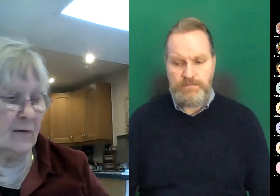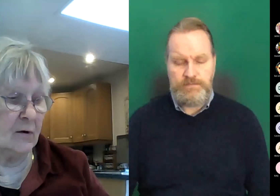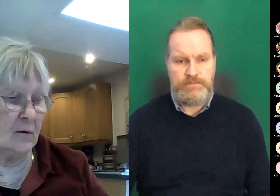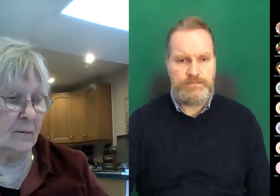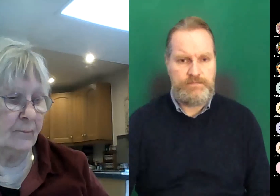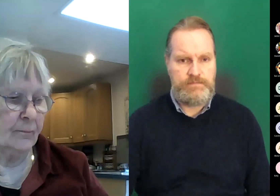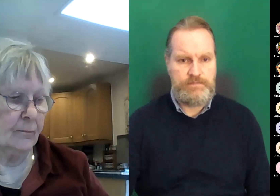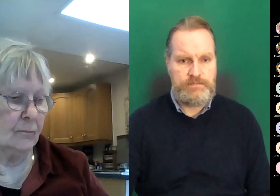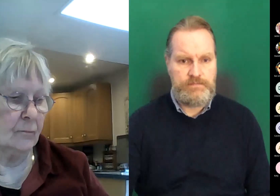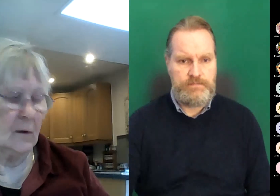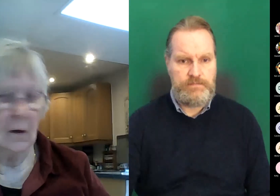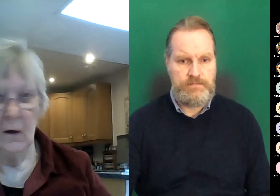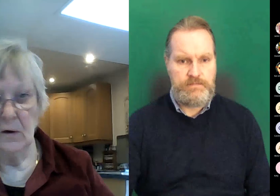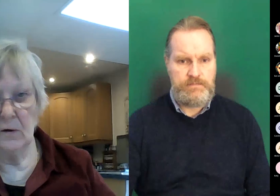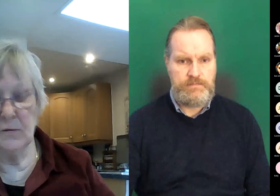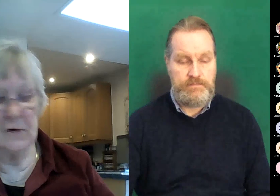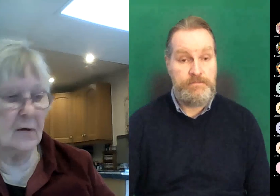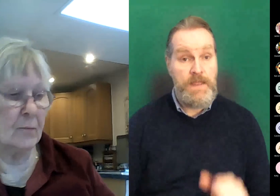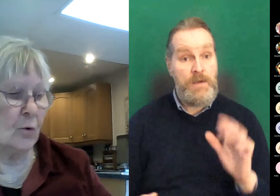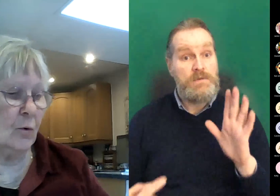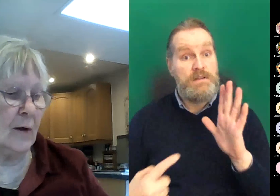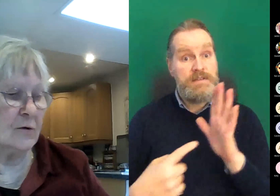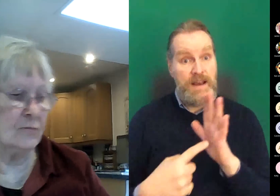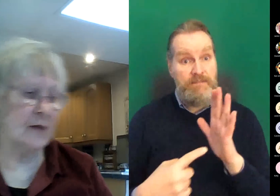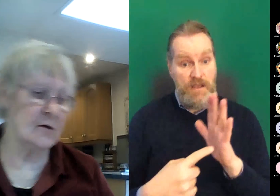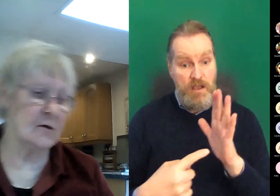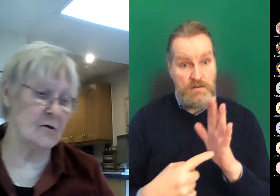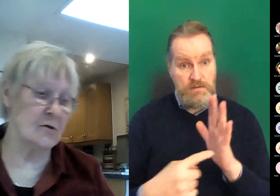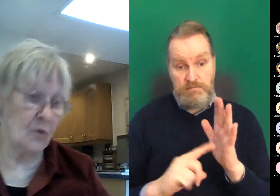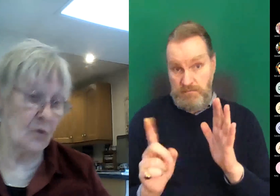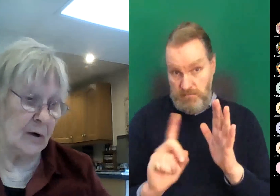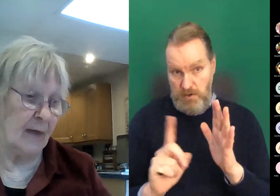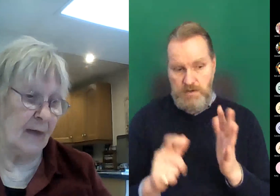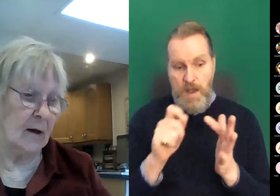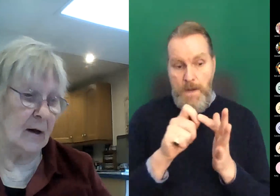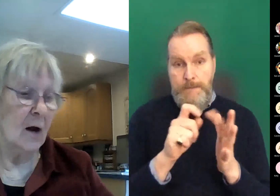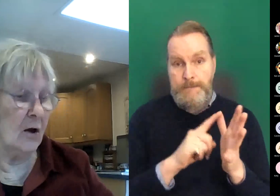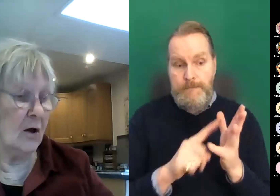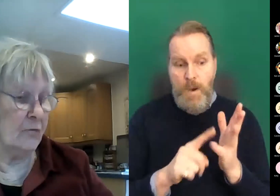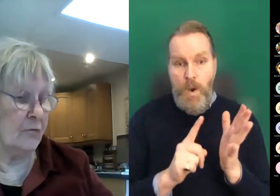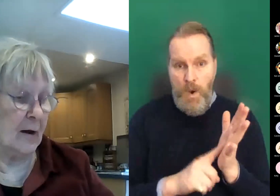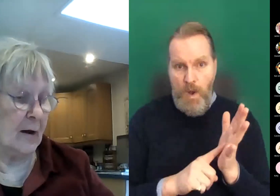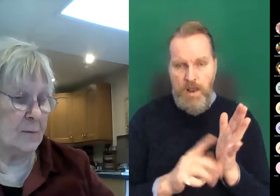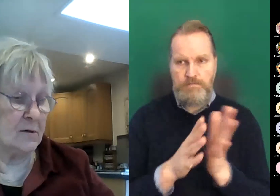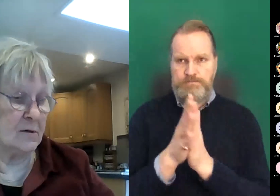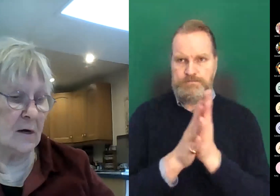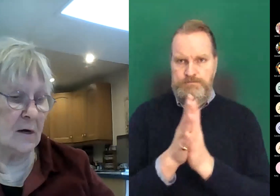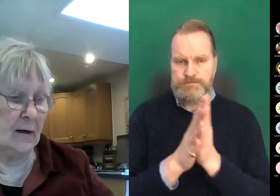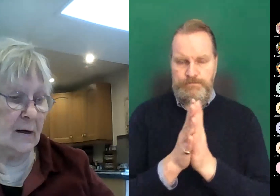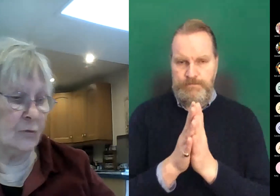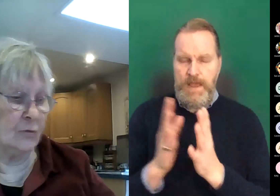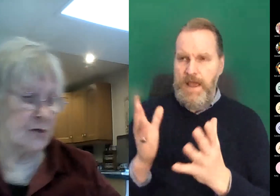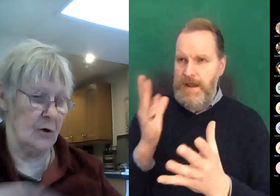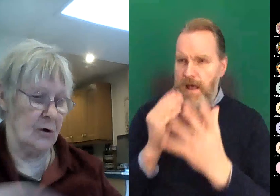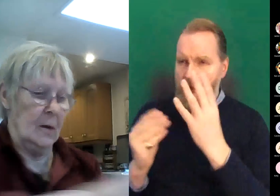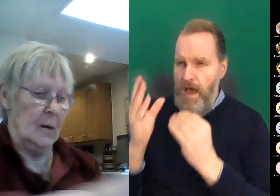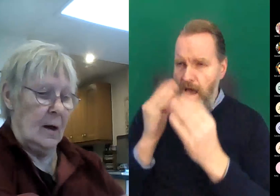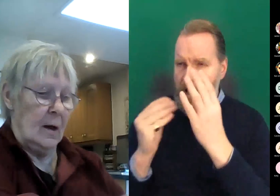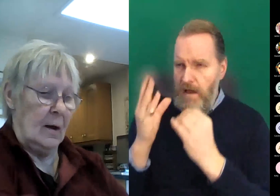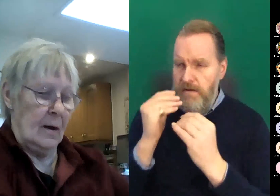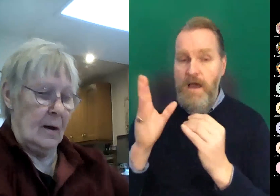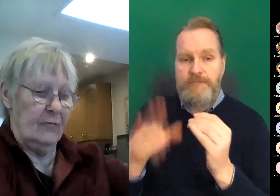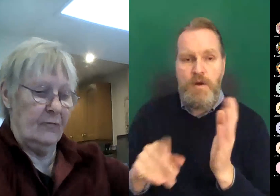highly significant. It was here that Paul re-entered the story, having learned from their experiences at Lee Court, Cheshire